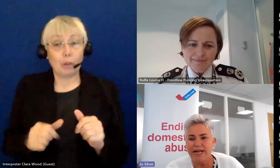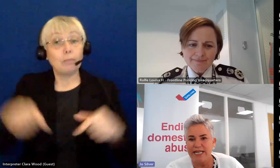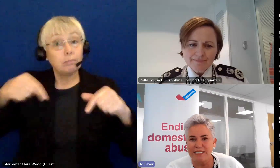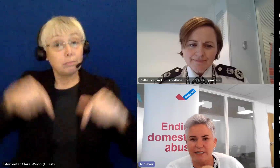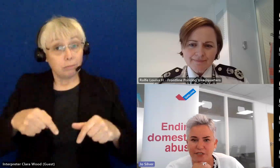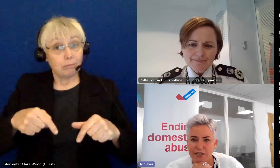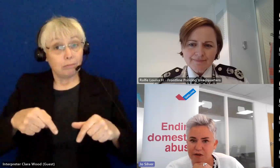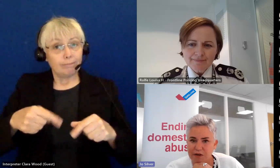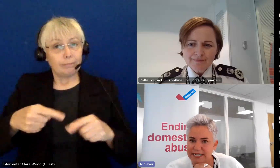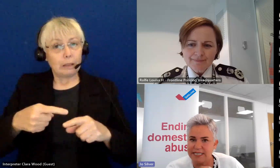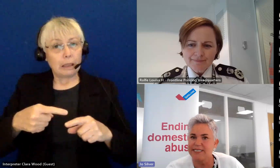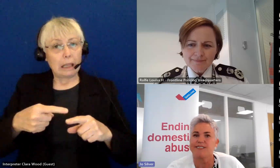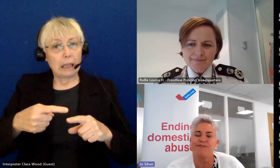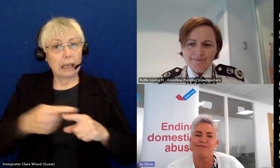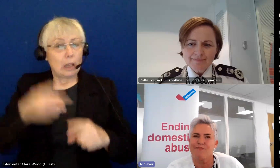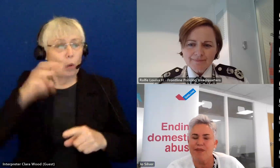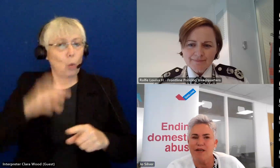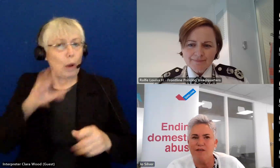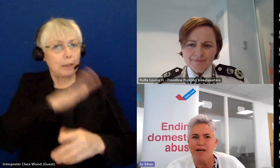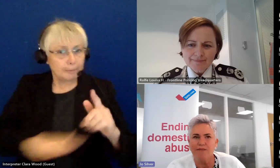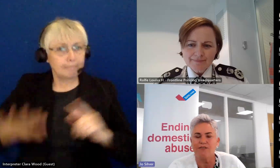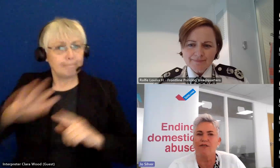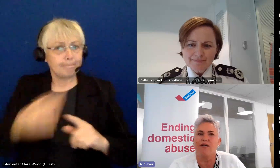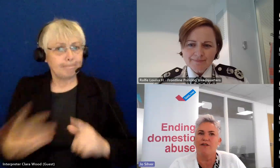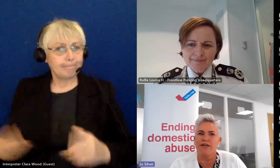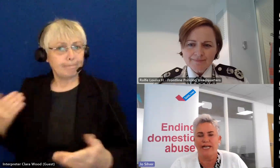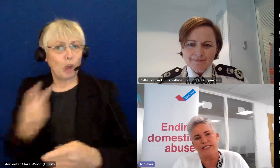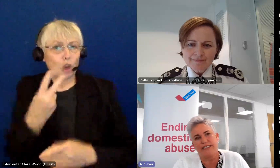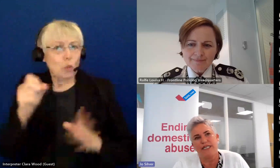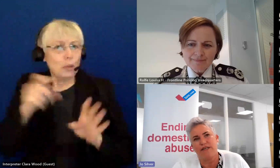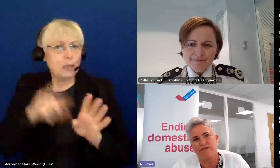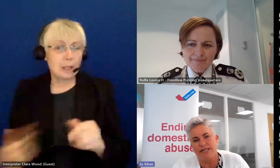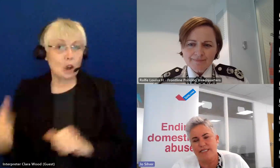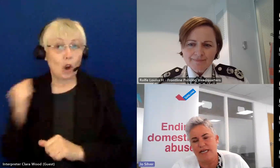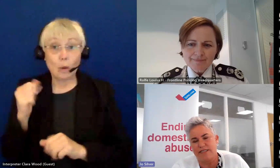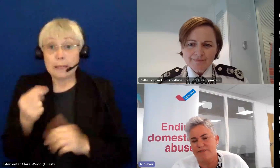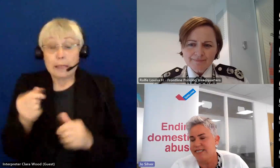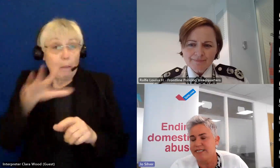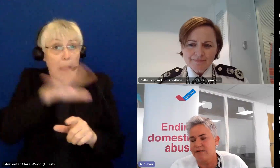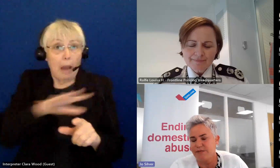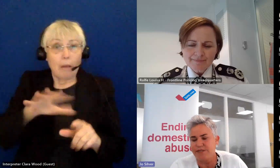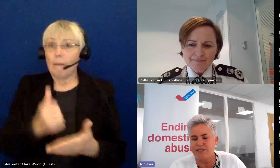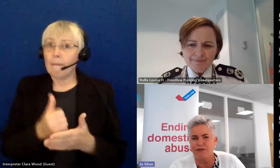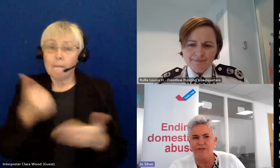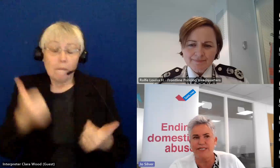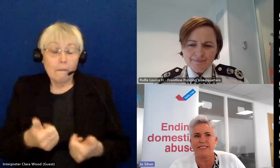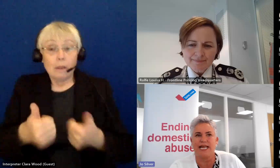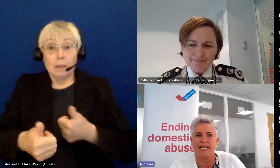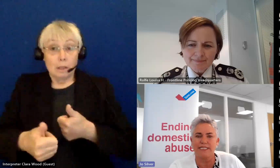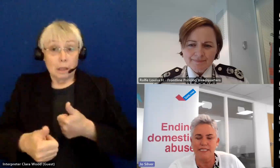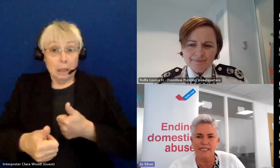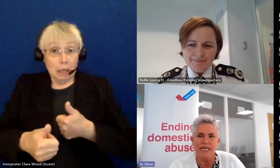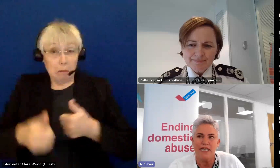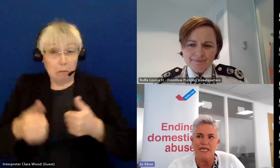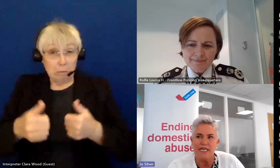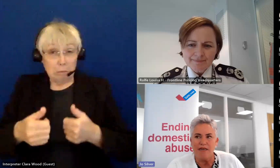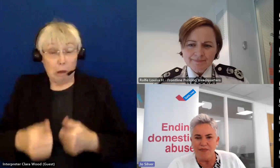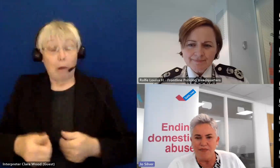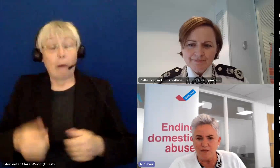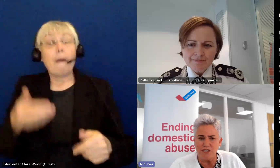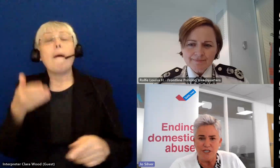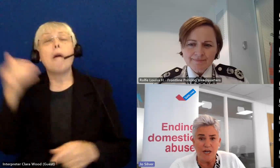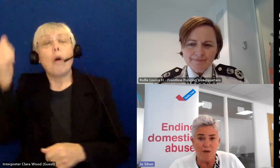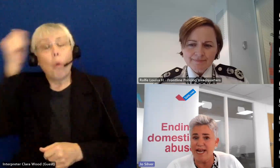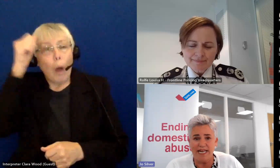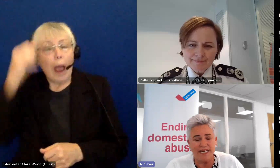were pockets of good practice around looking at domestic abuse through a risk lens.